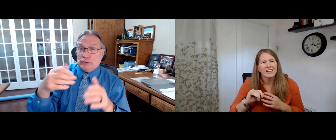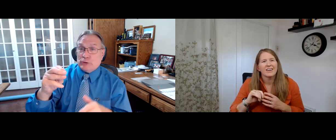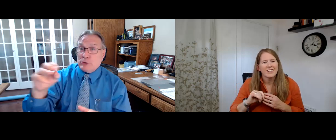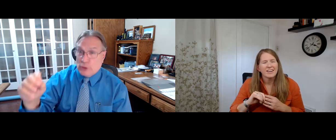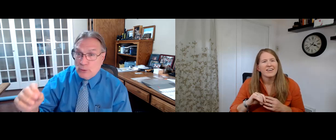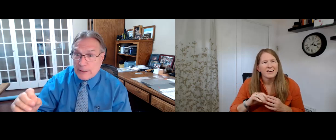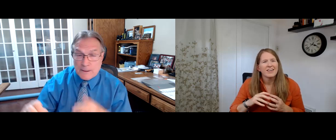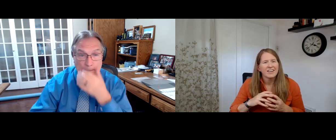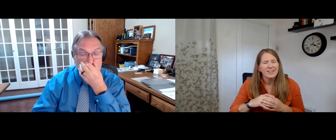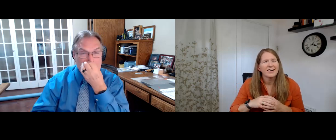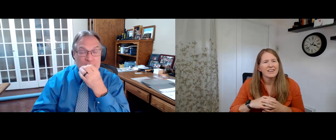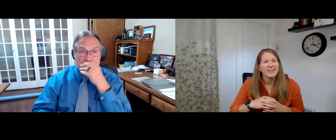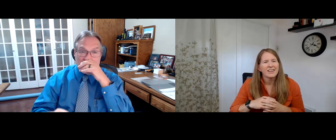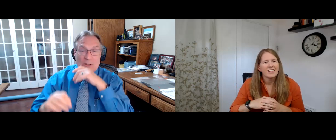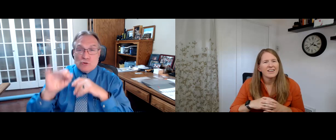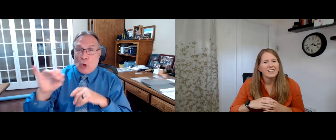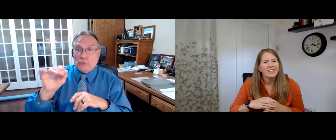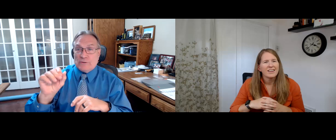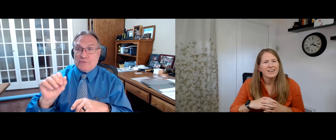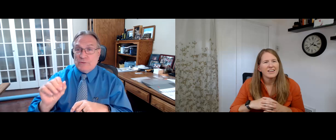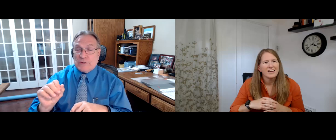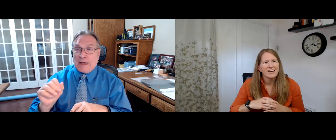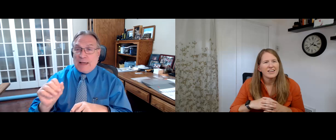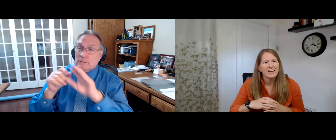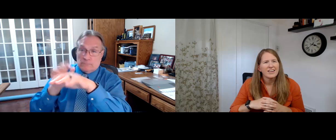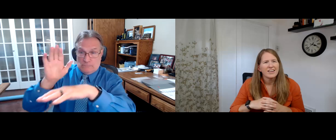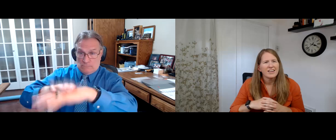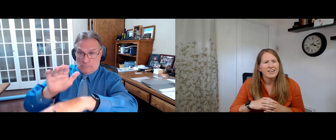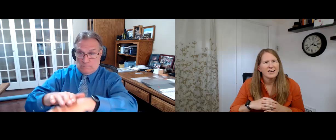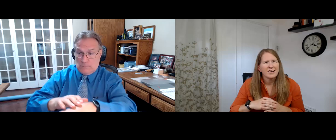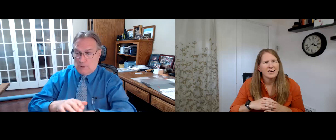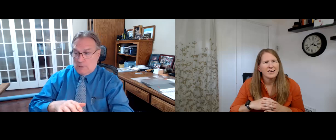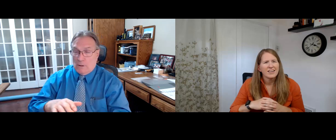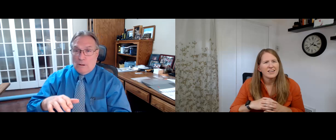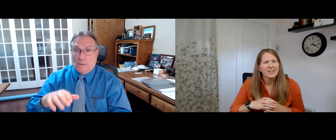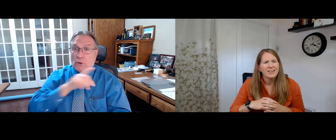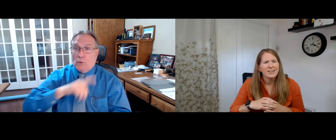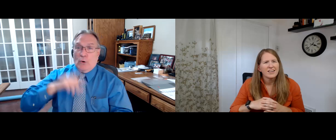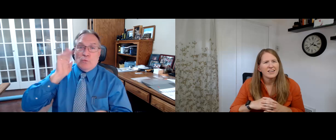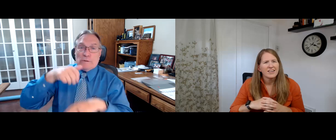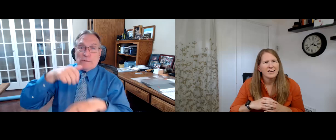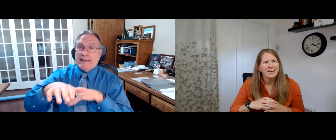to Missouri, Joseph said, the Lord will send